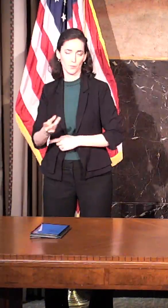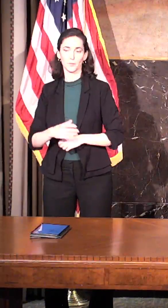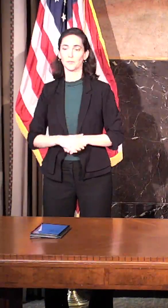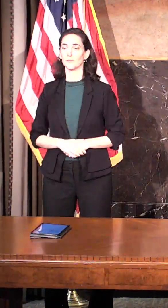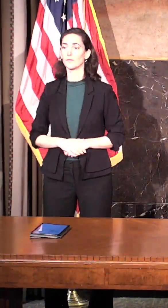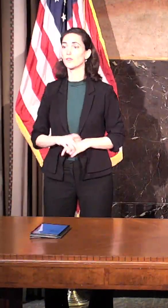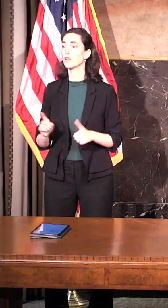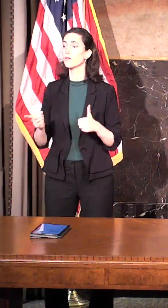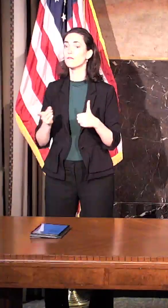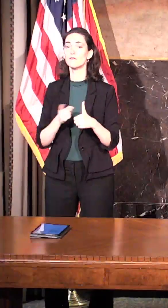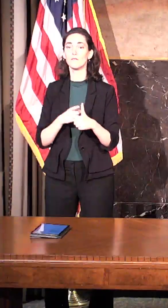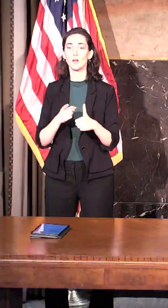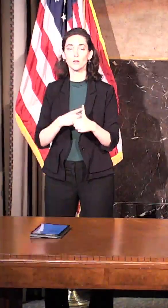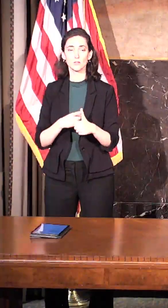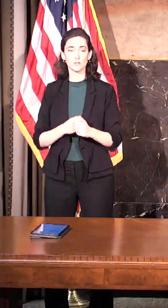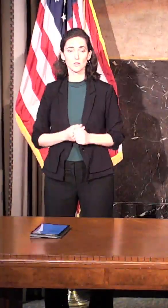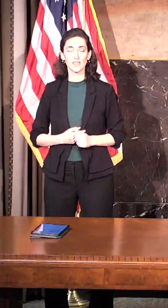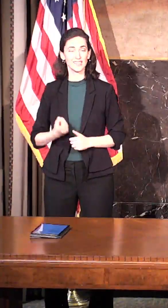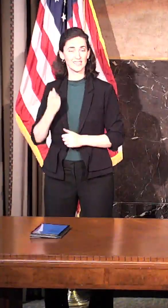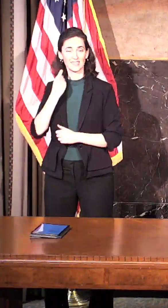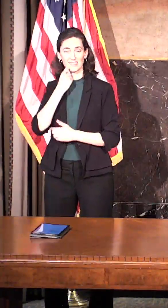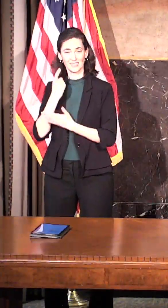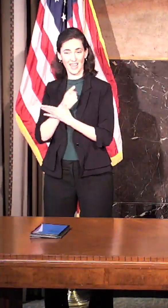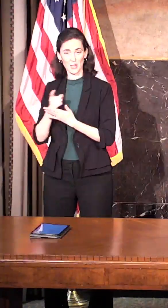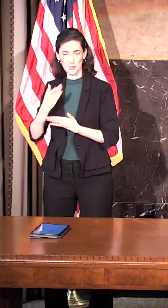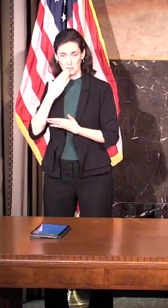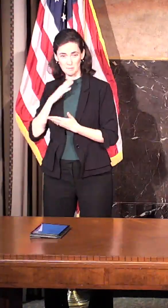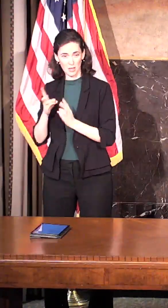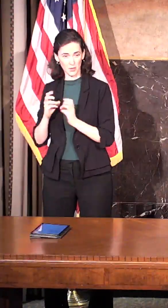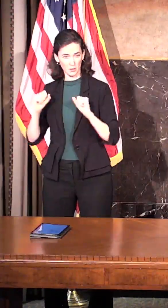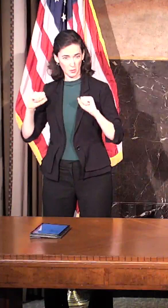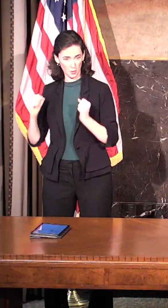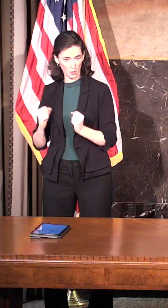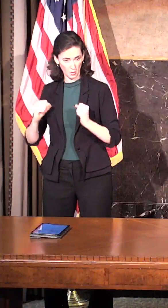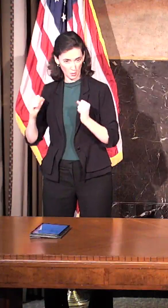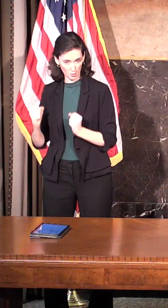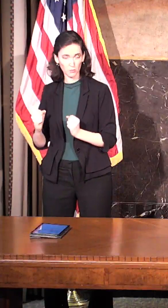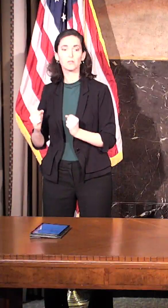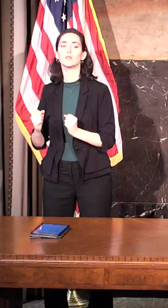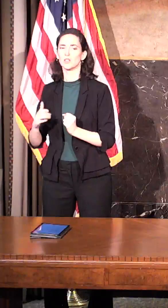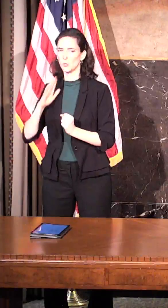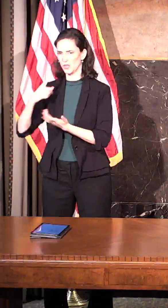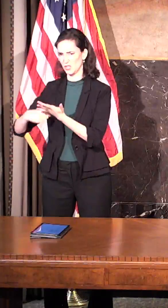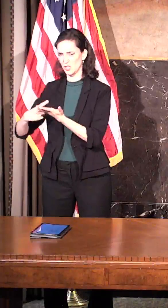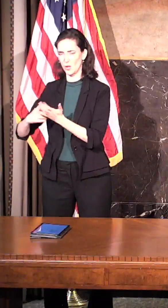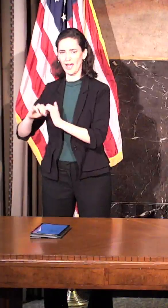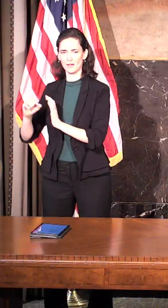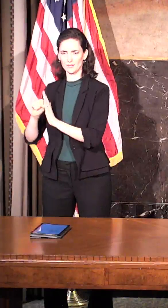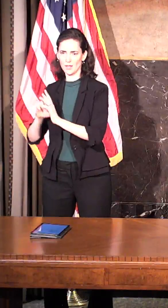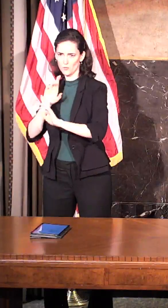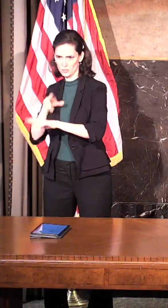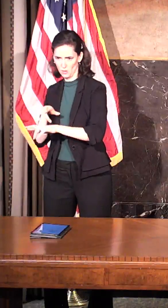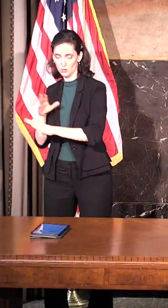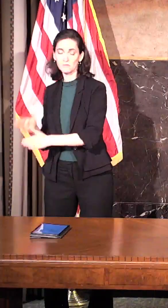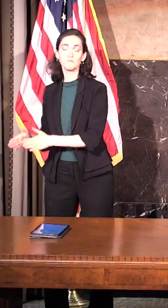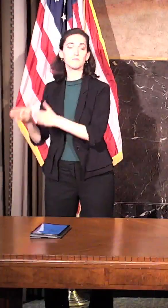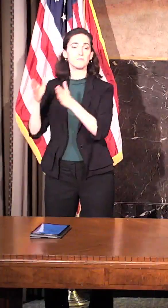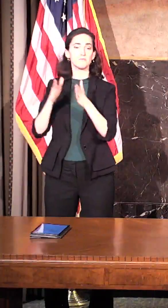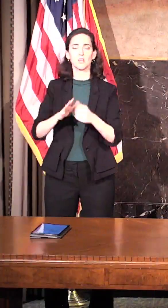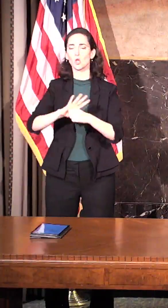winter weather response and recovery, then move to the COVID update, and finally give a preview of the executive